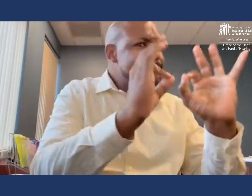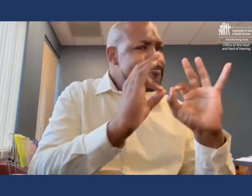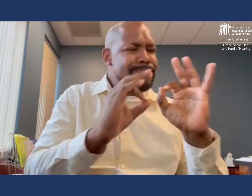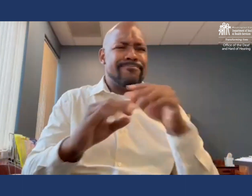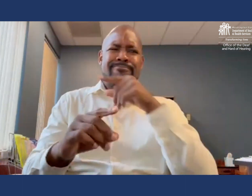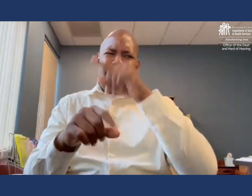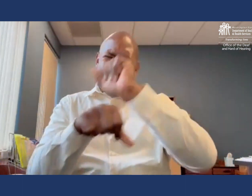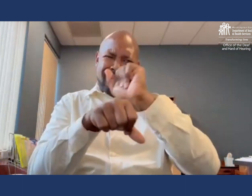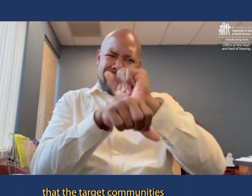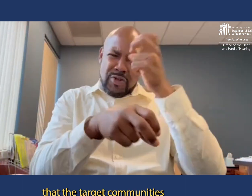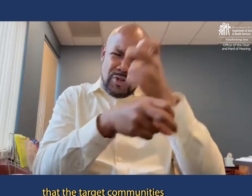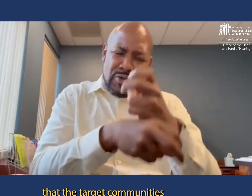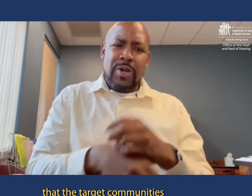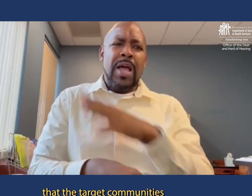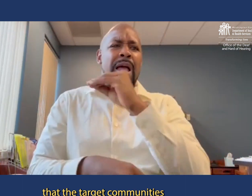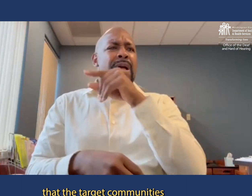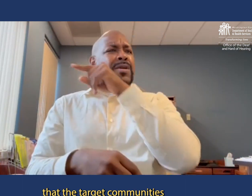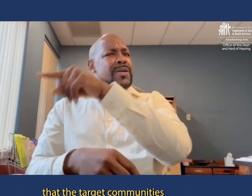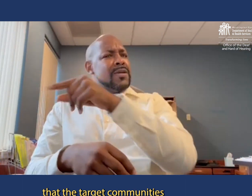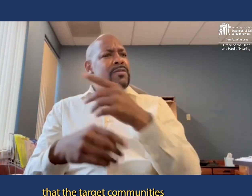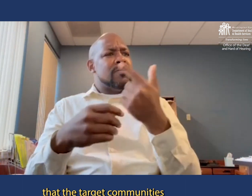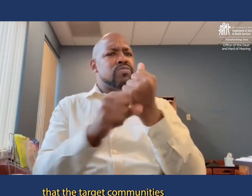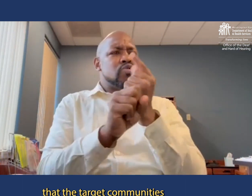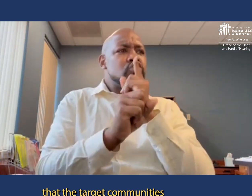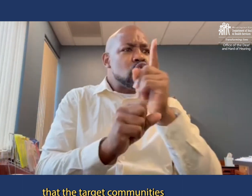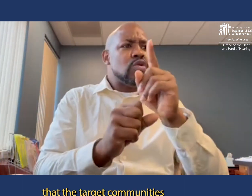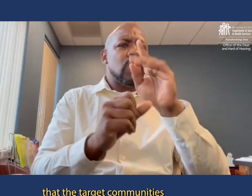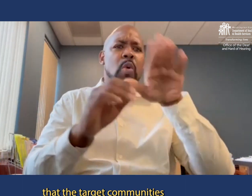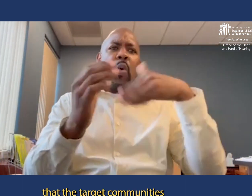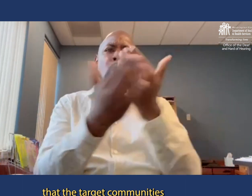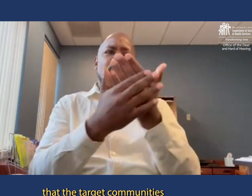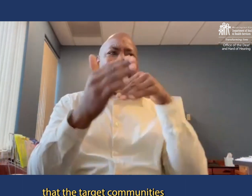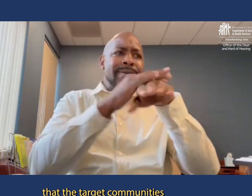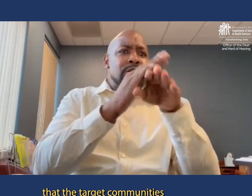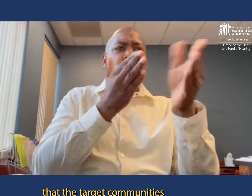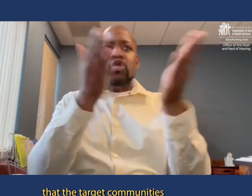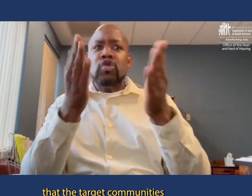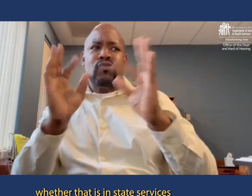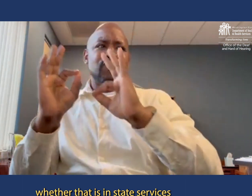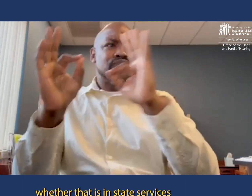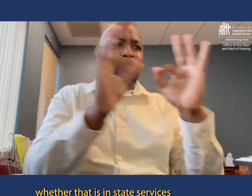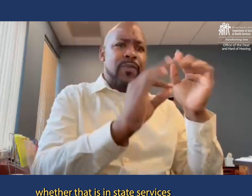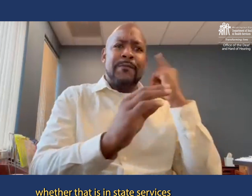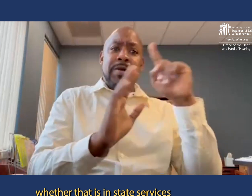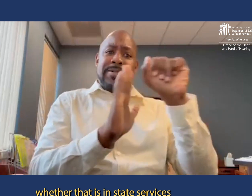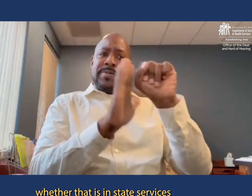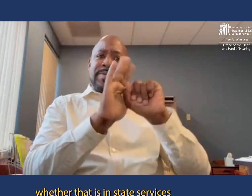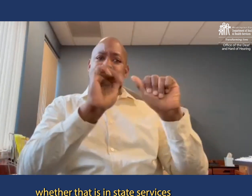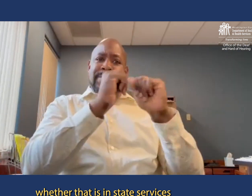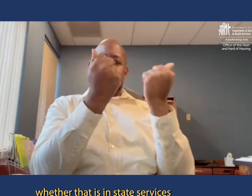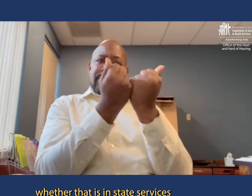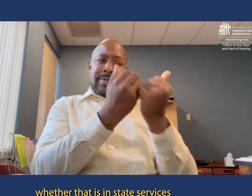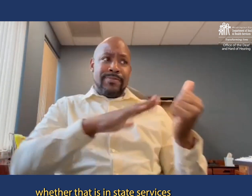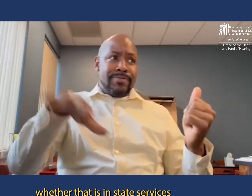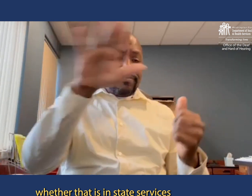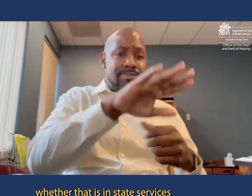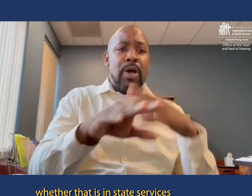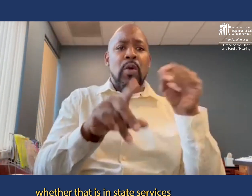She works to ensure that the target communities that our office serves have equitable access to services, whether that is in state services or in partnership with